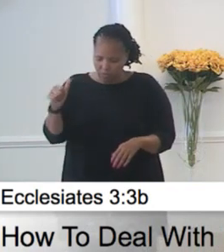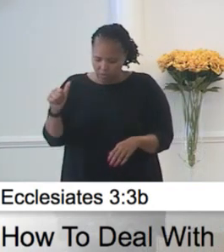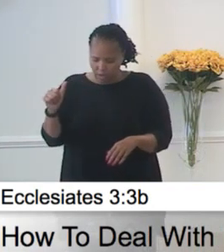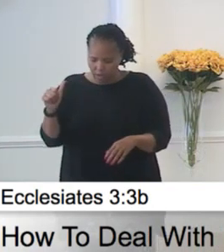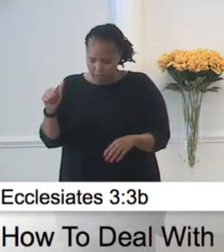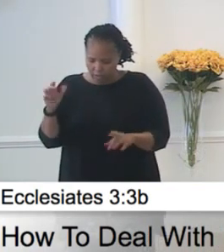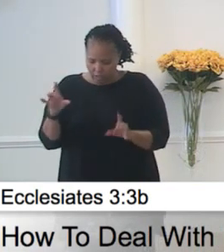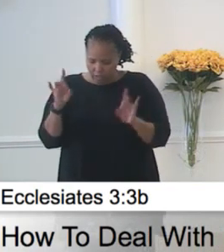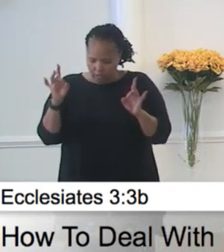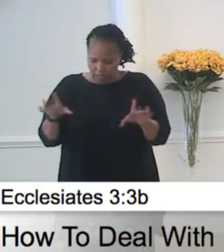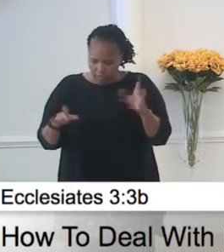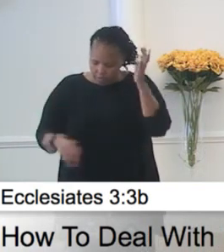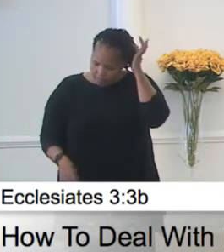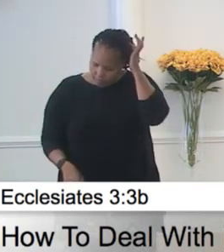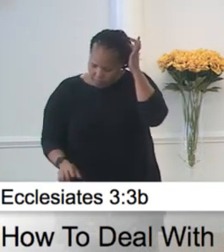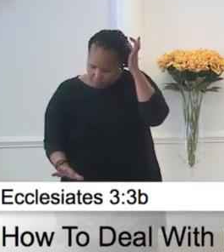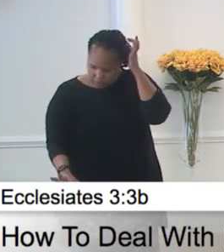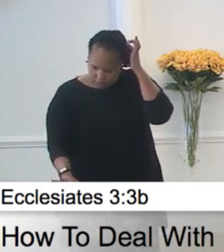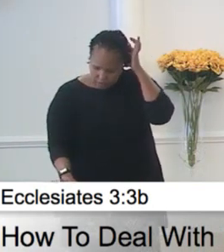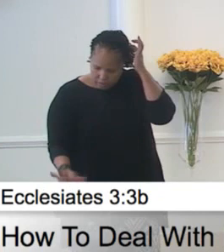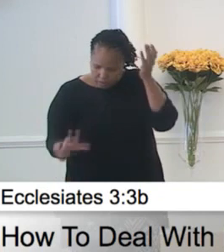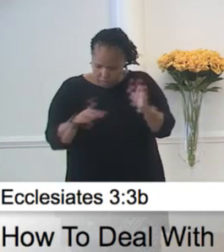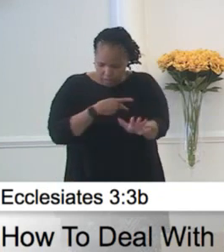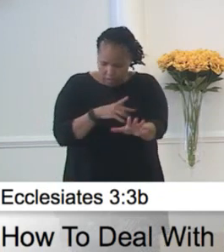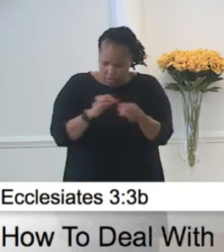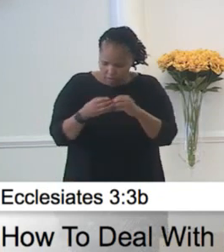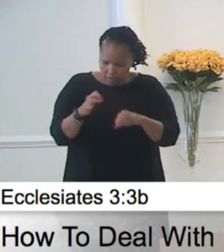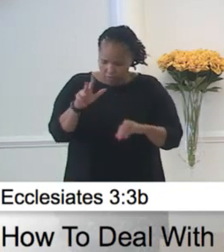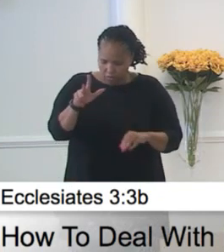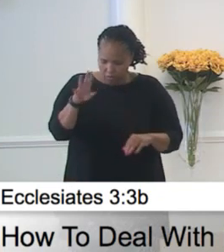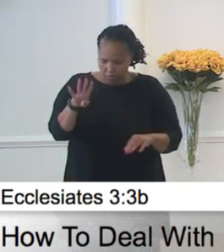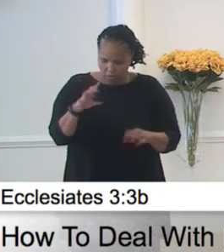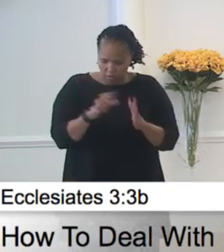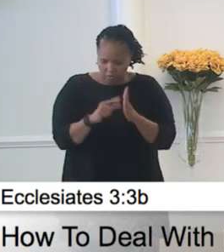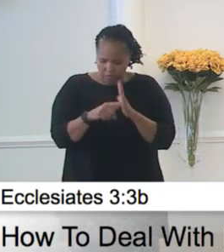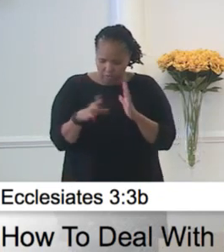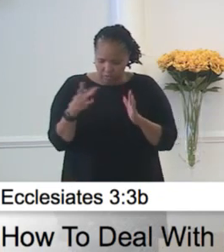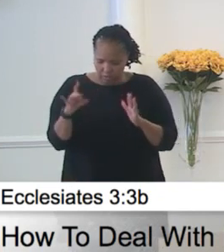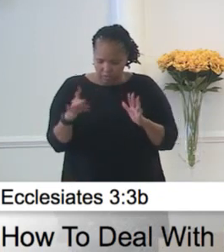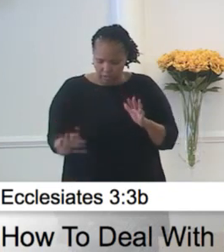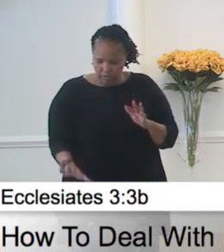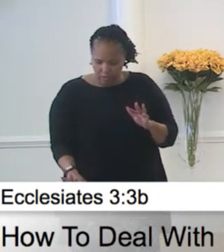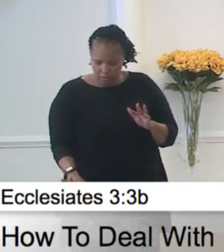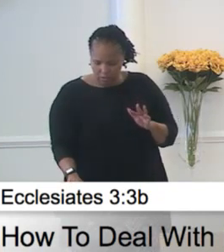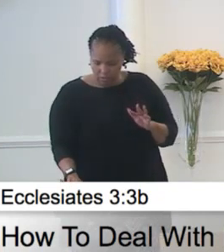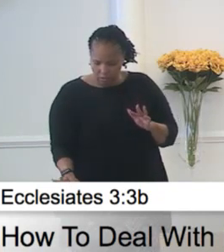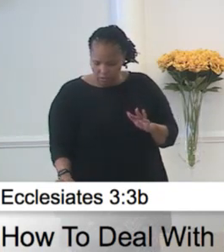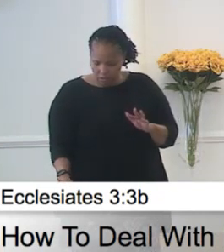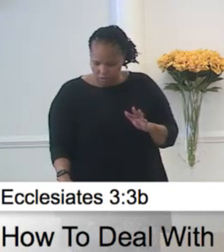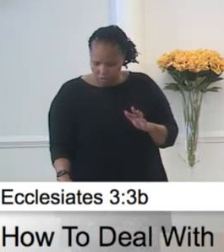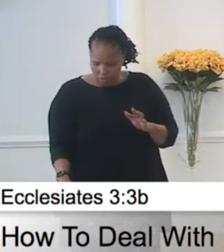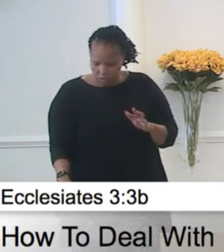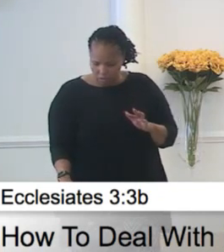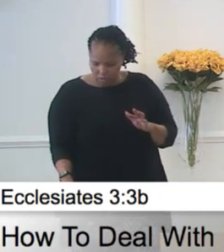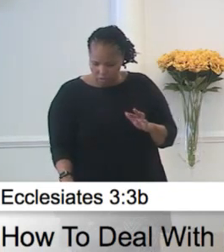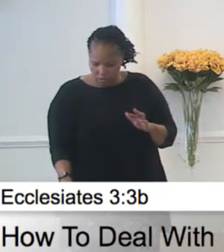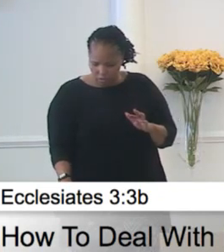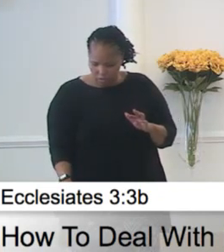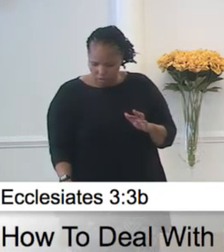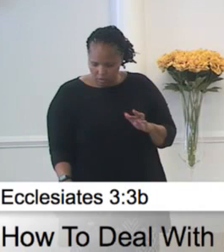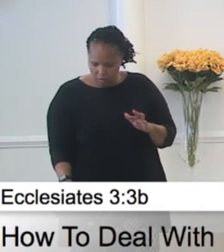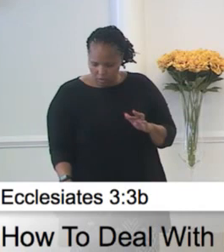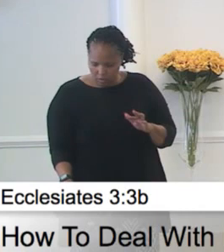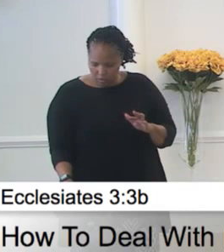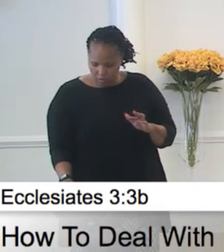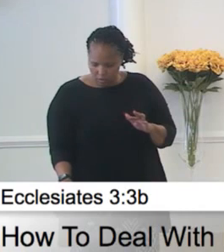despise. Psalm 34, verse 18. Psalm 34, verse 18. A broken and